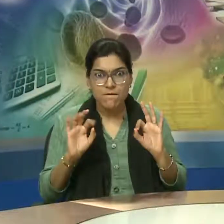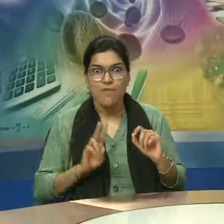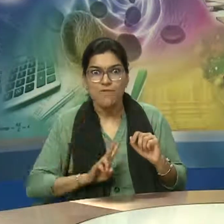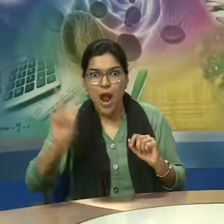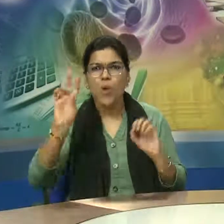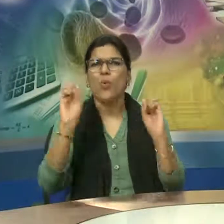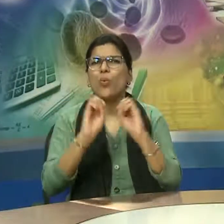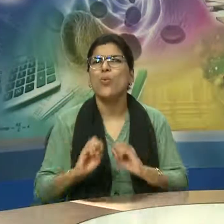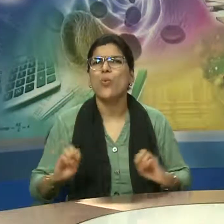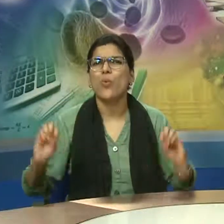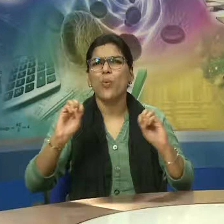successful,